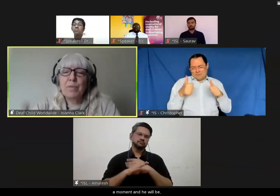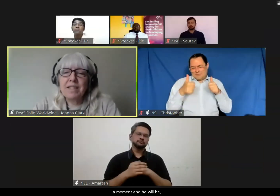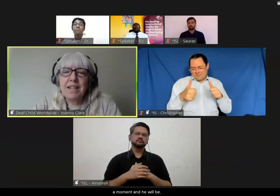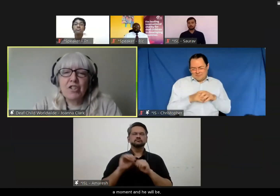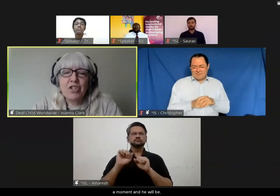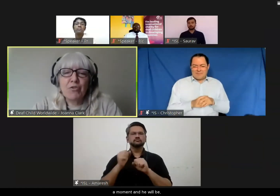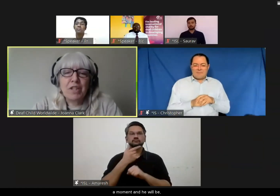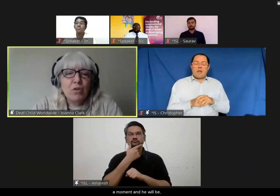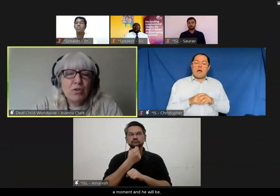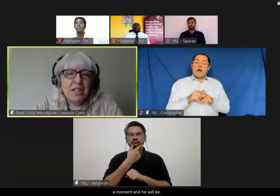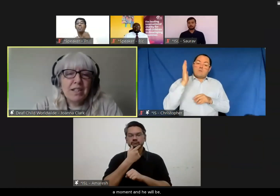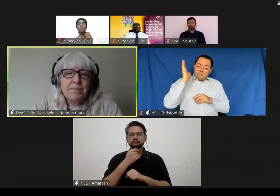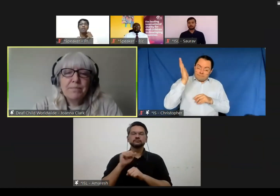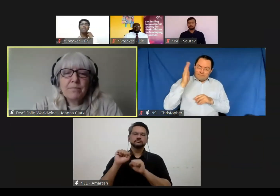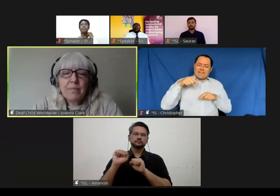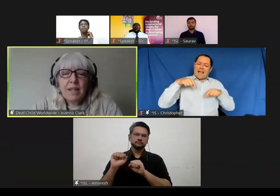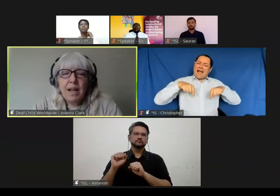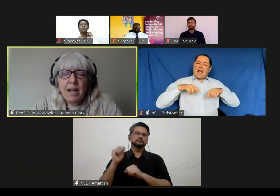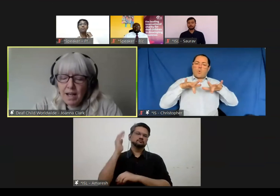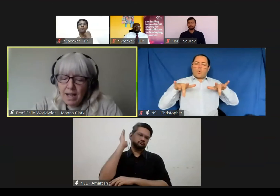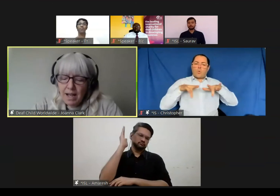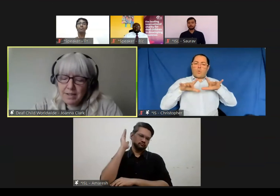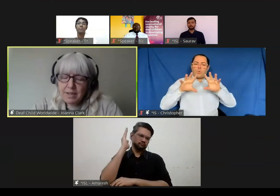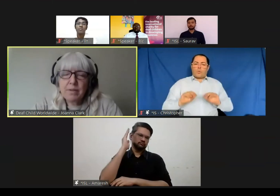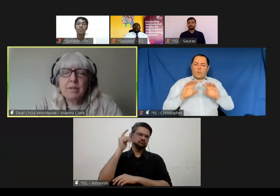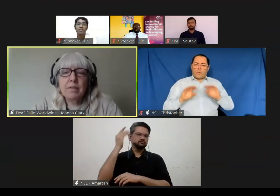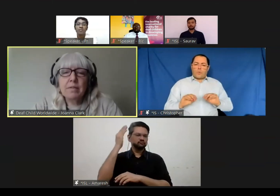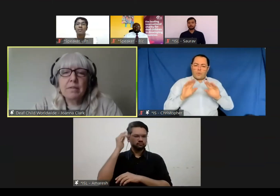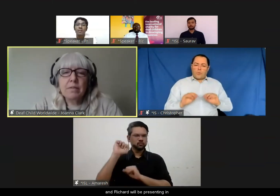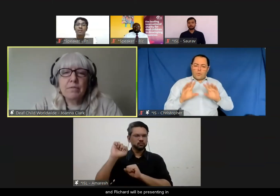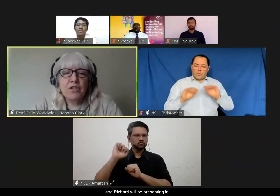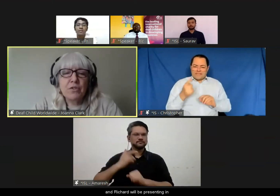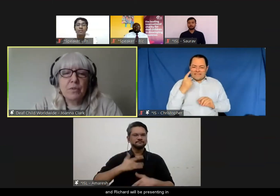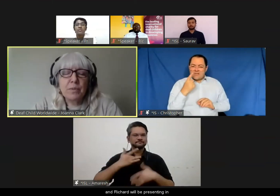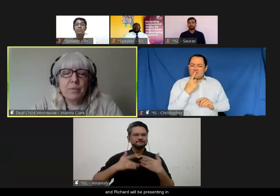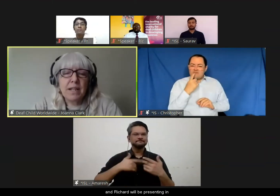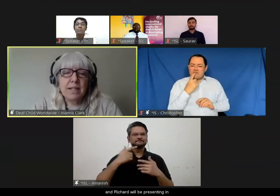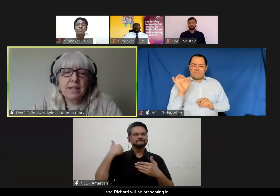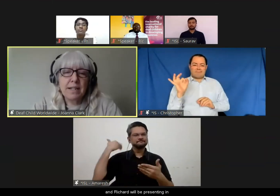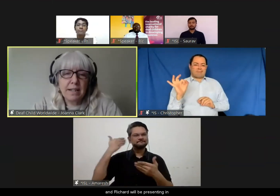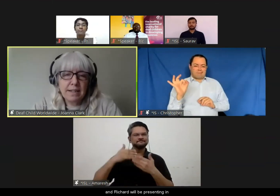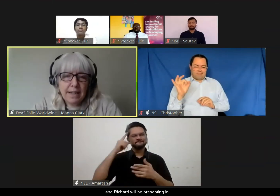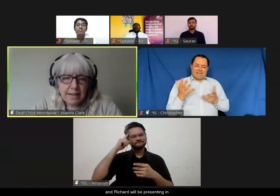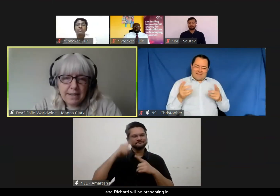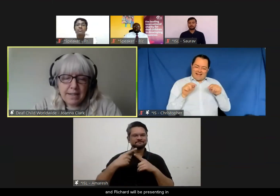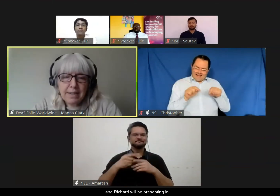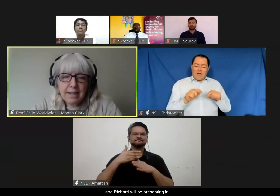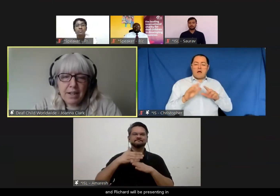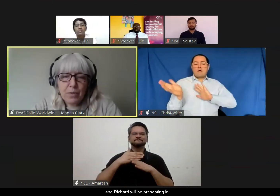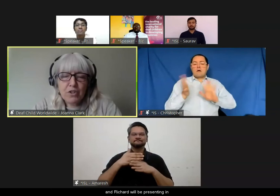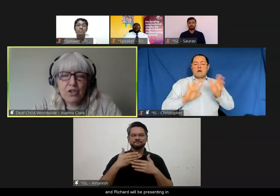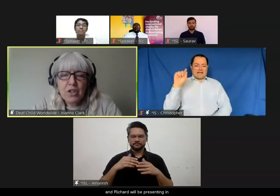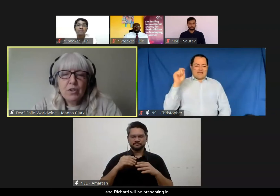the presentation is recorded, and Richard will be presenting in Kenyan